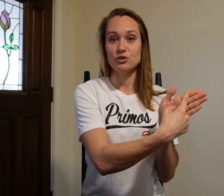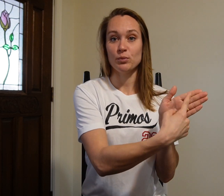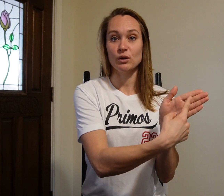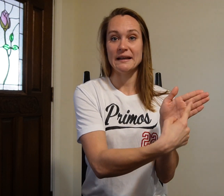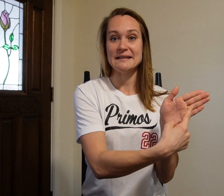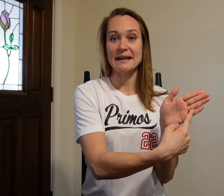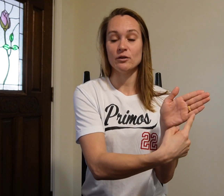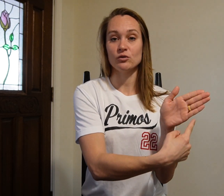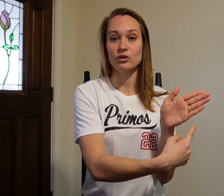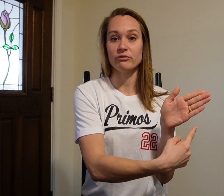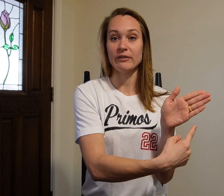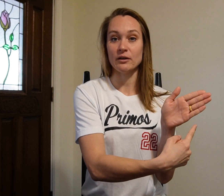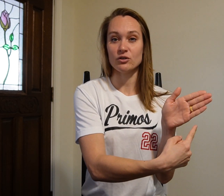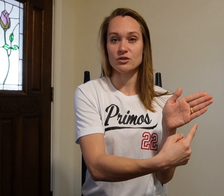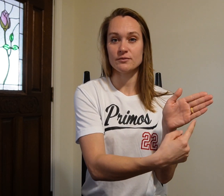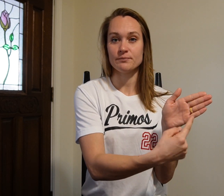pulling it down your fingers.